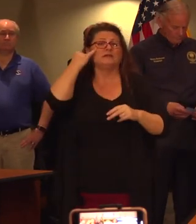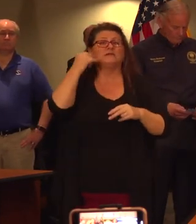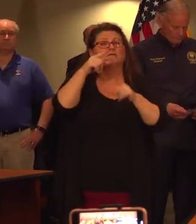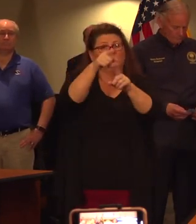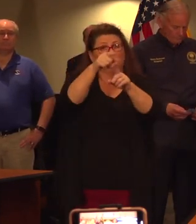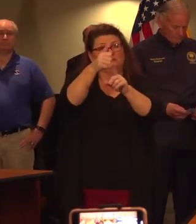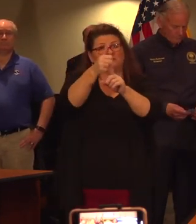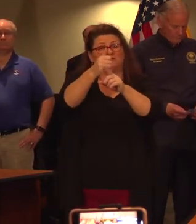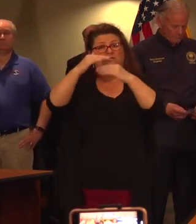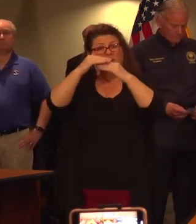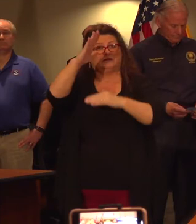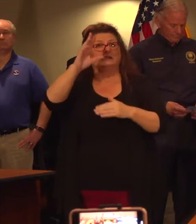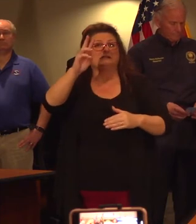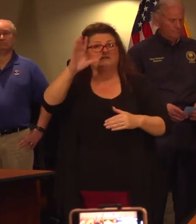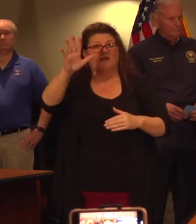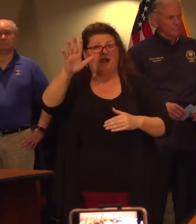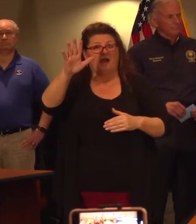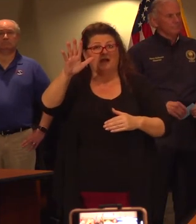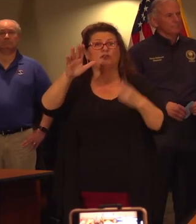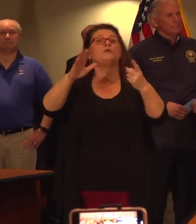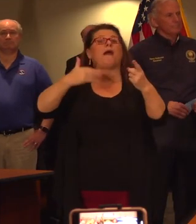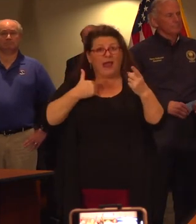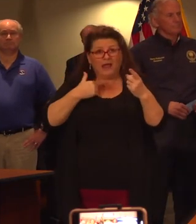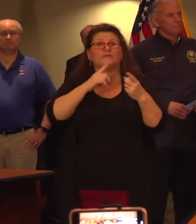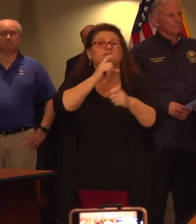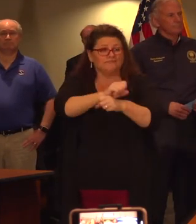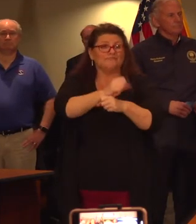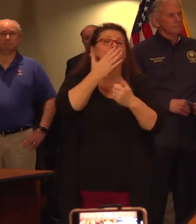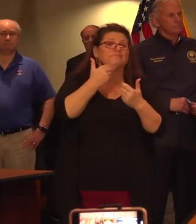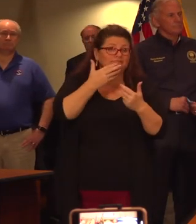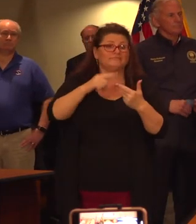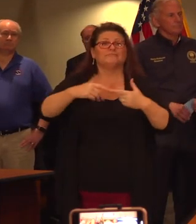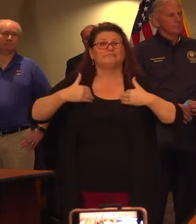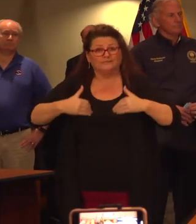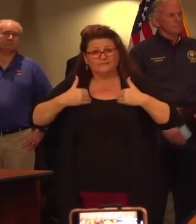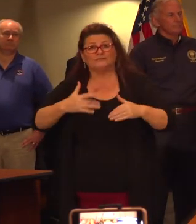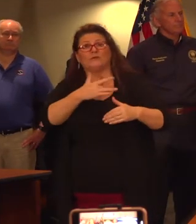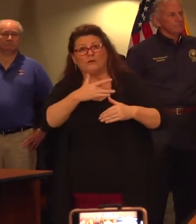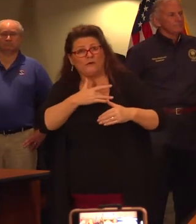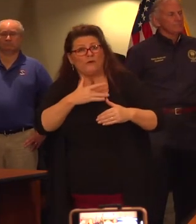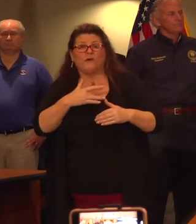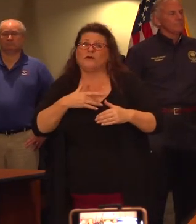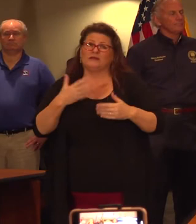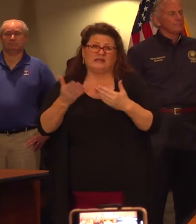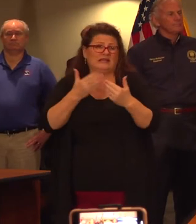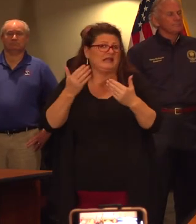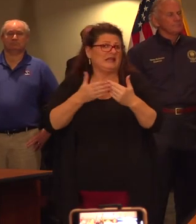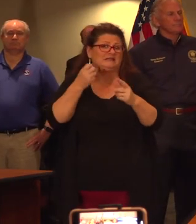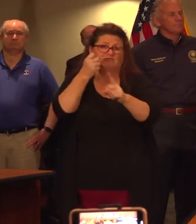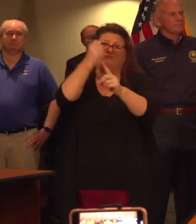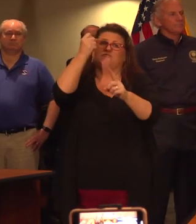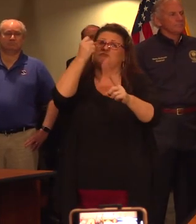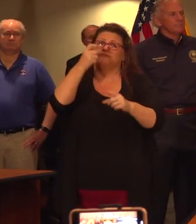years of age or older or have conditions like diabetes, heart, or lung disease, you're at greater risk of becoming seriously ill from